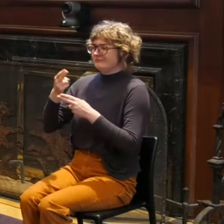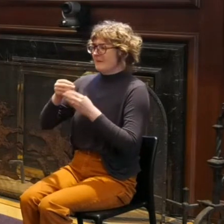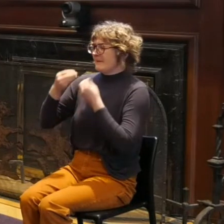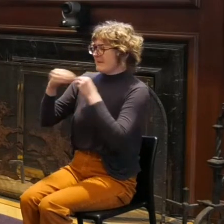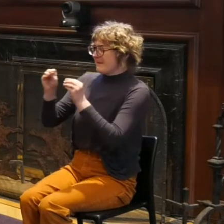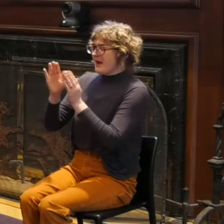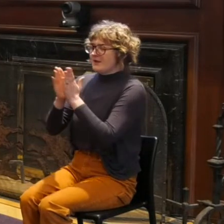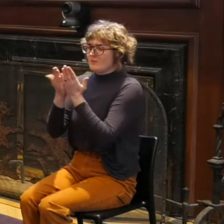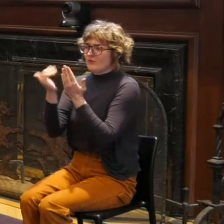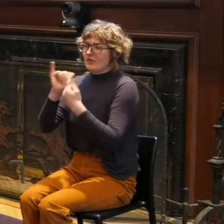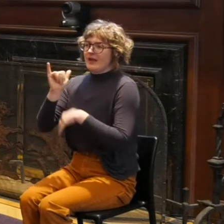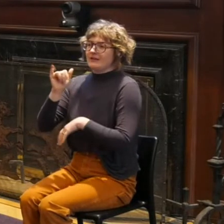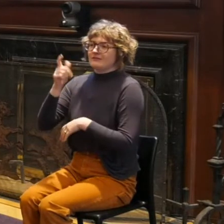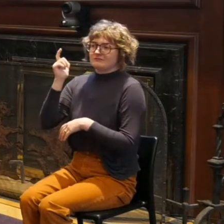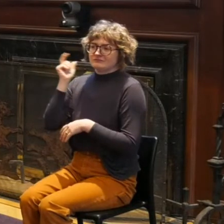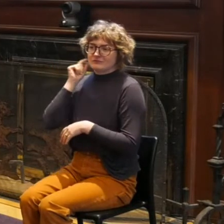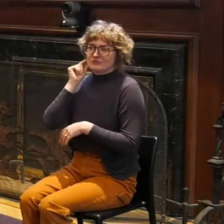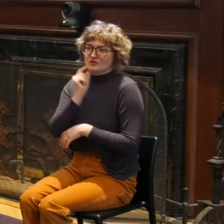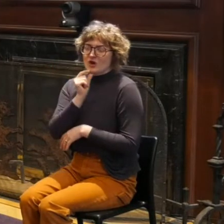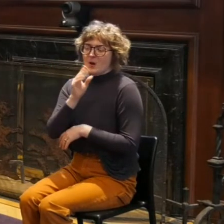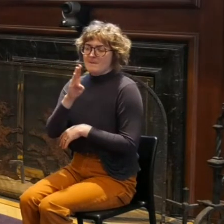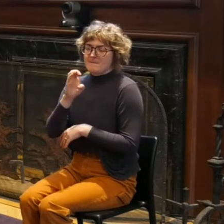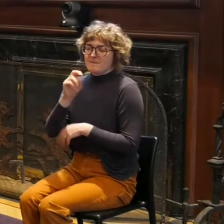like the jawbone of an ass.